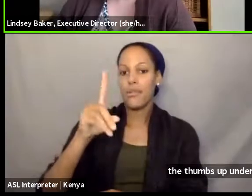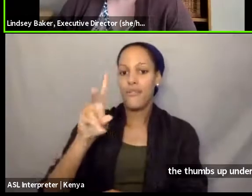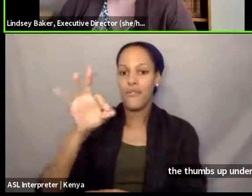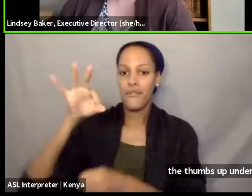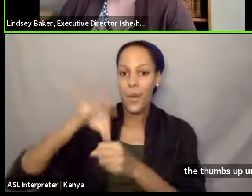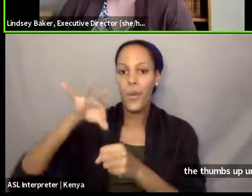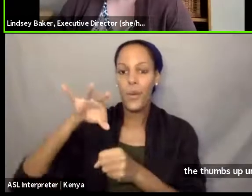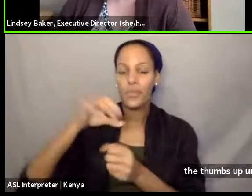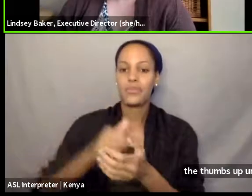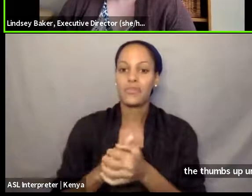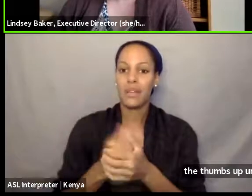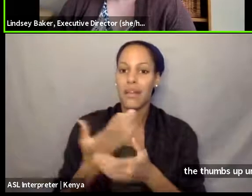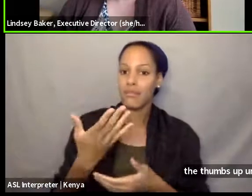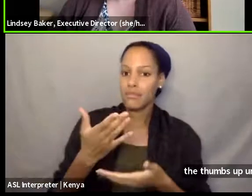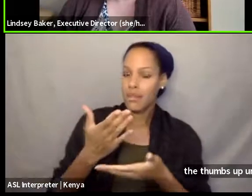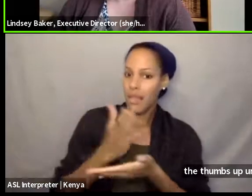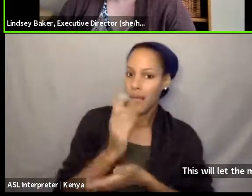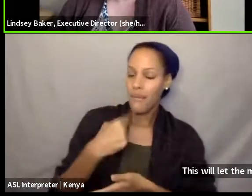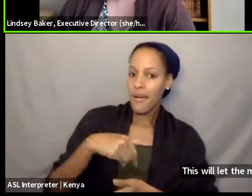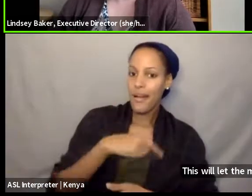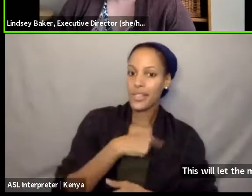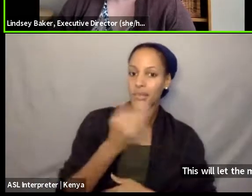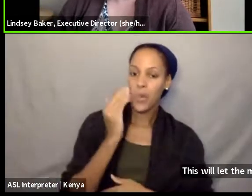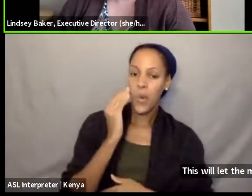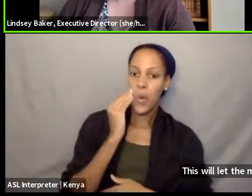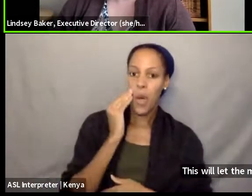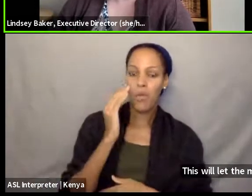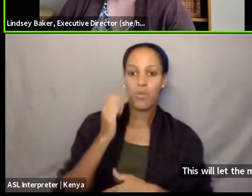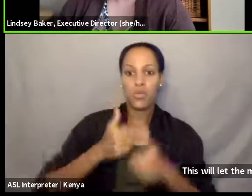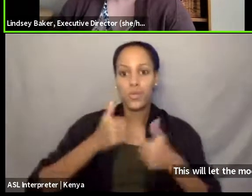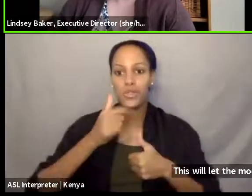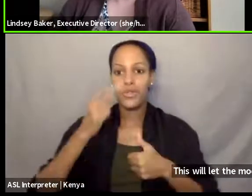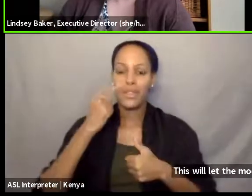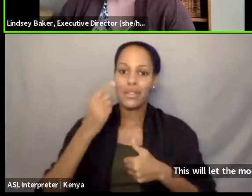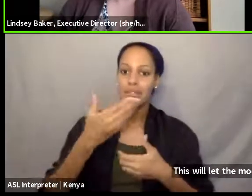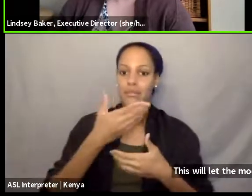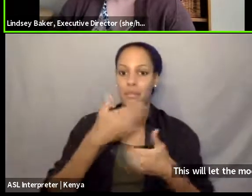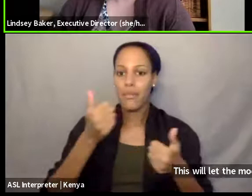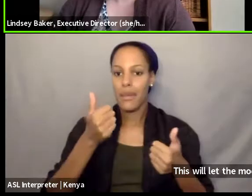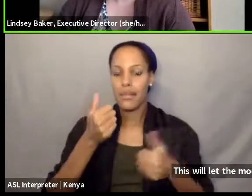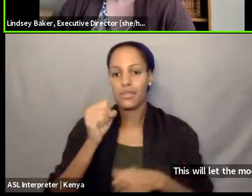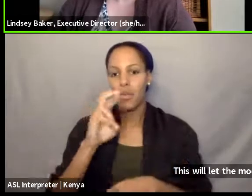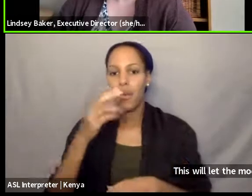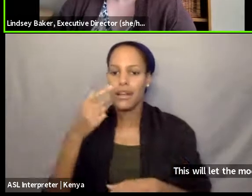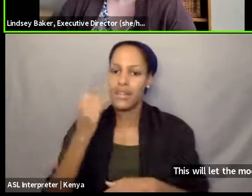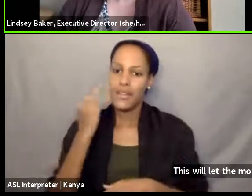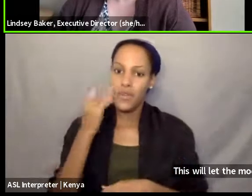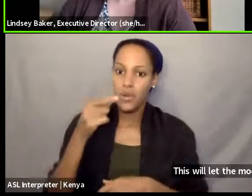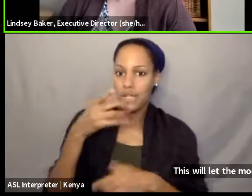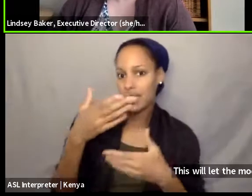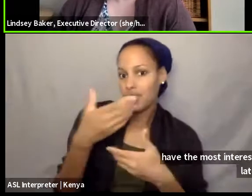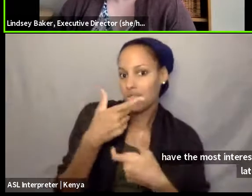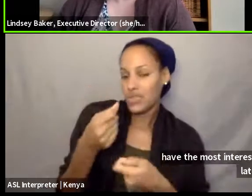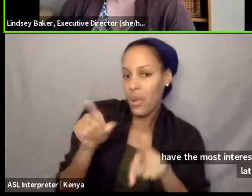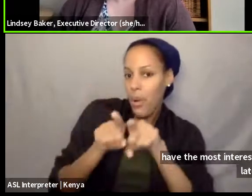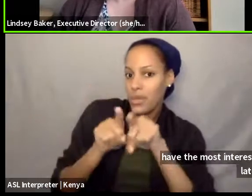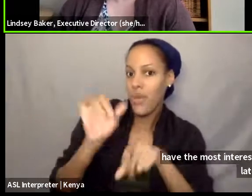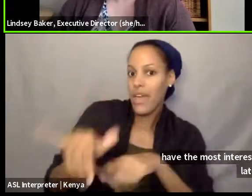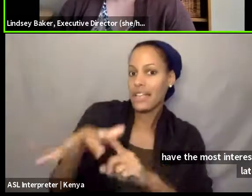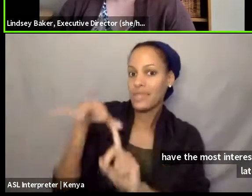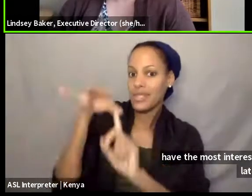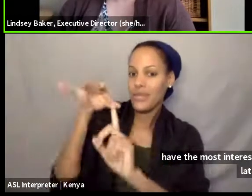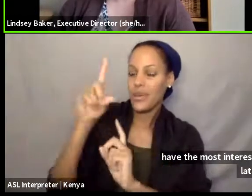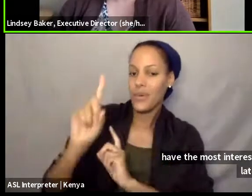know which questions are of the most interest to the audience during the Q&A later in the program. As you can see, we